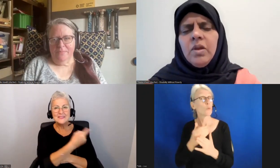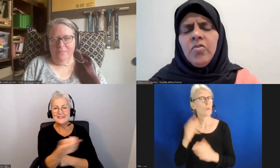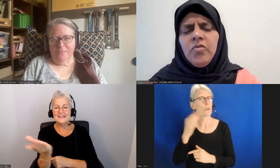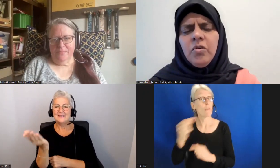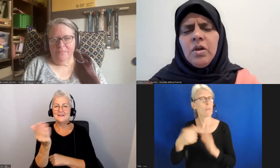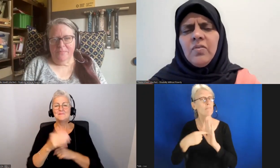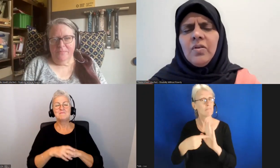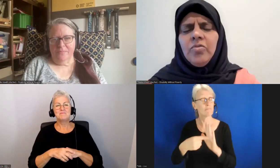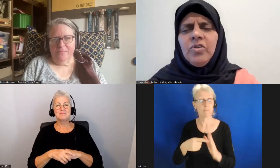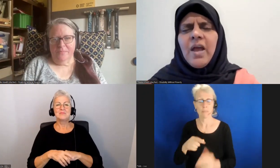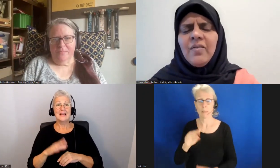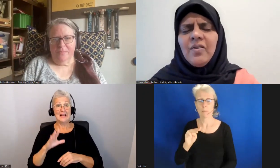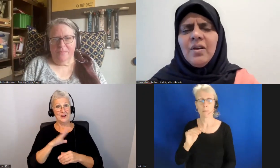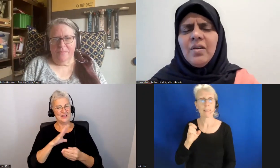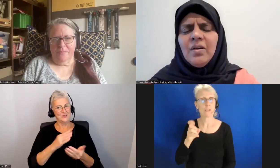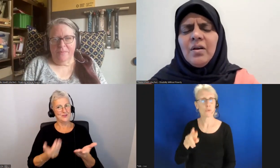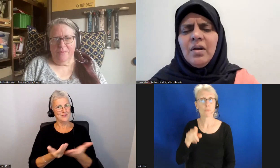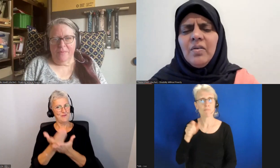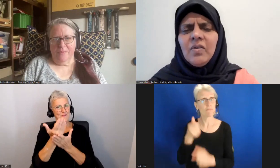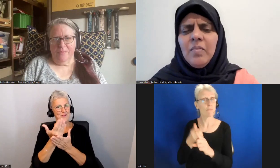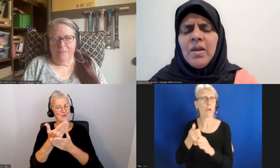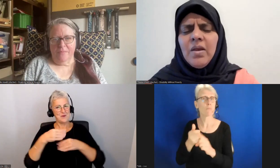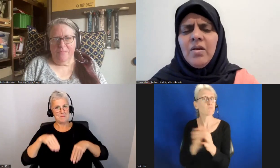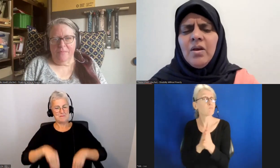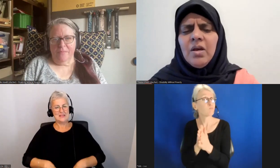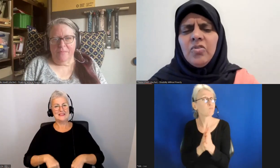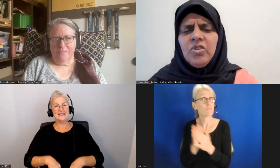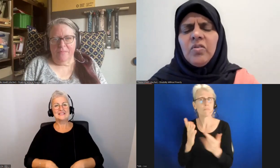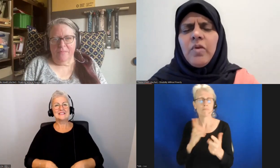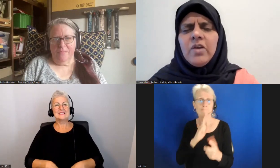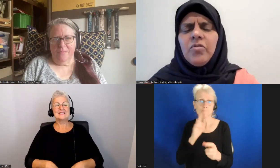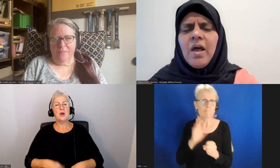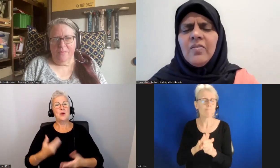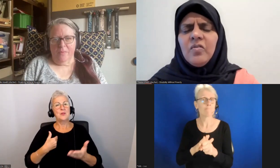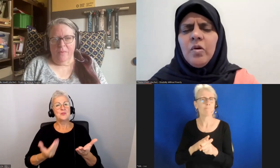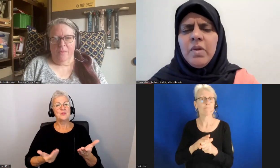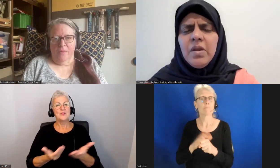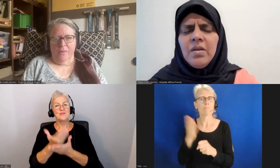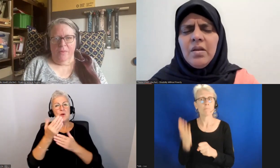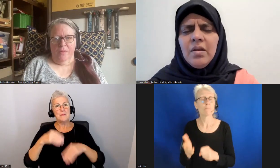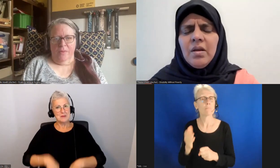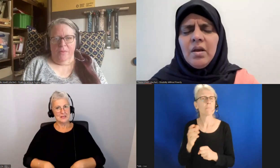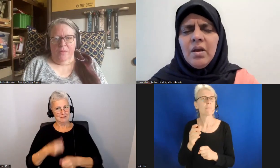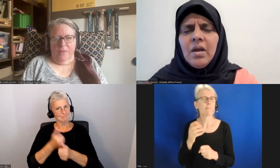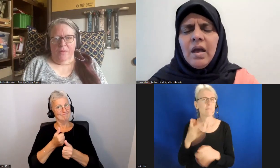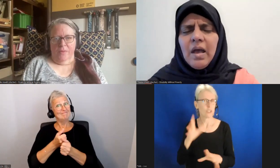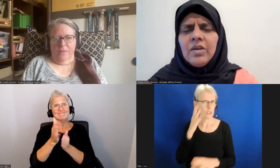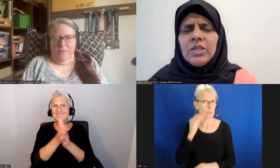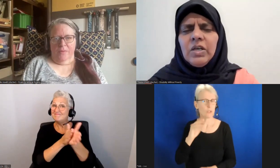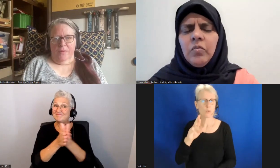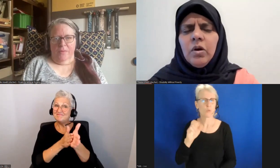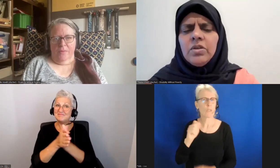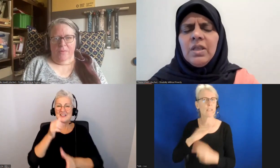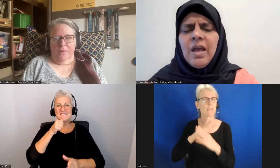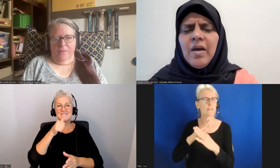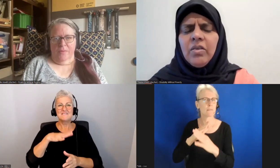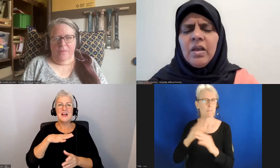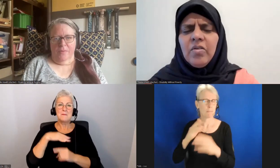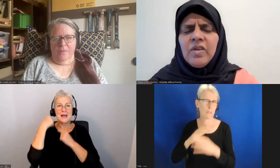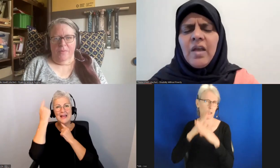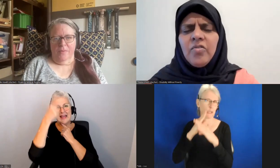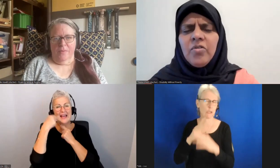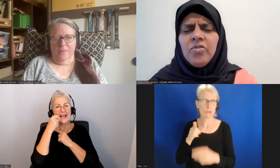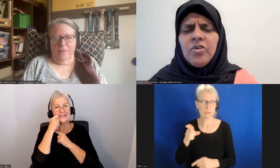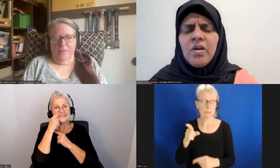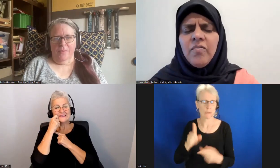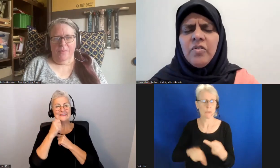The new minister is enthusiastic, is committed. She's a racialized woman. She's worked in the